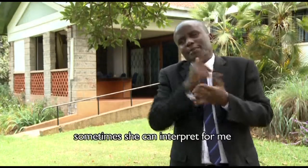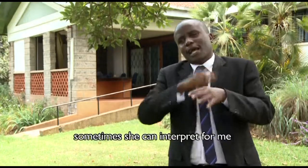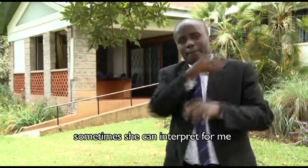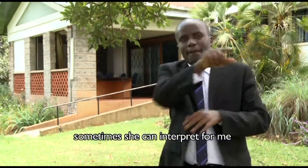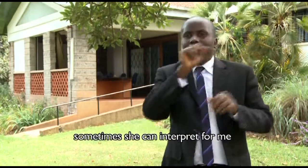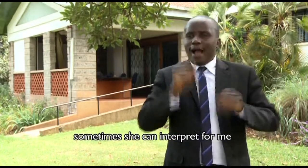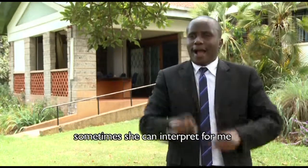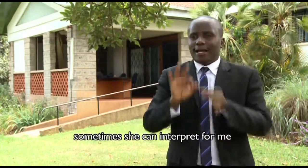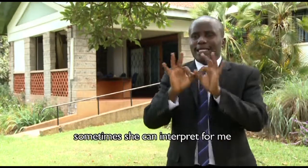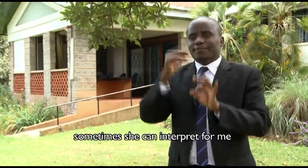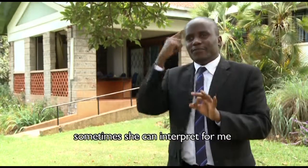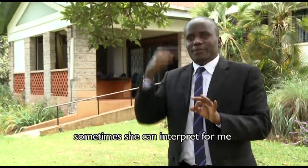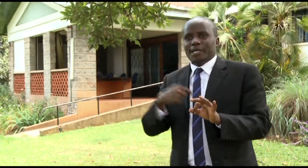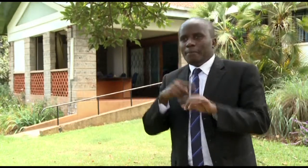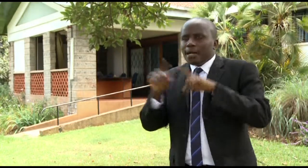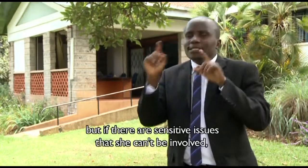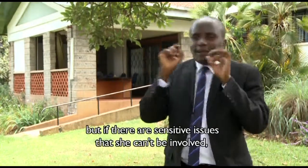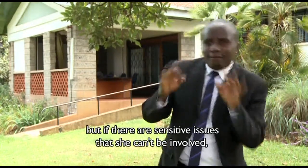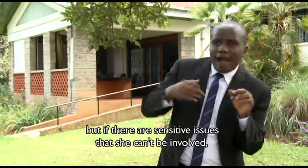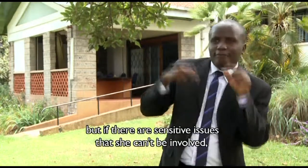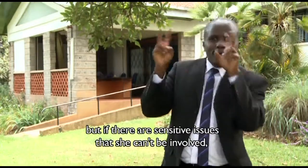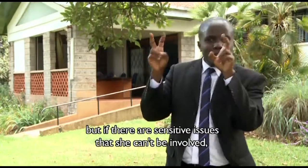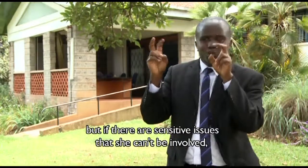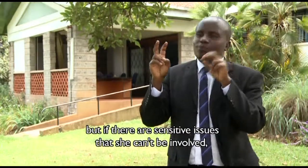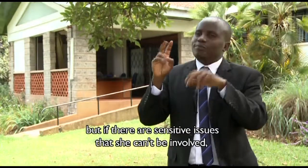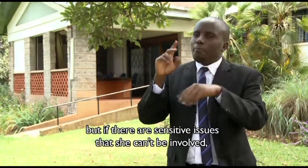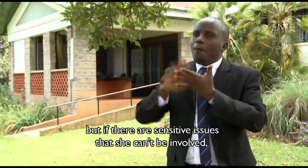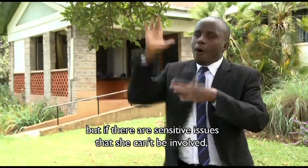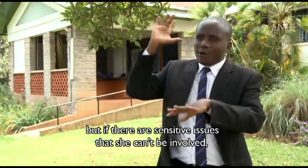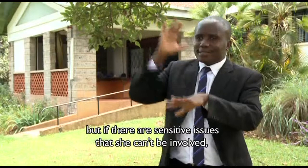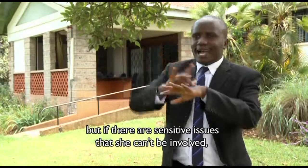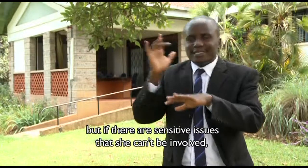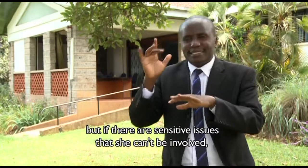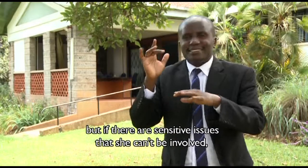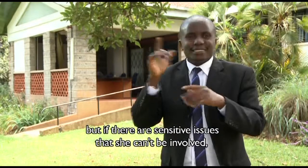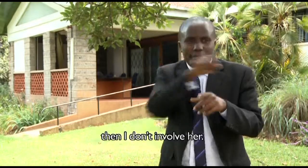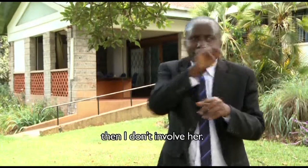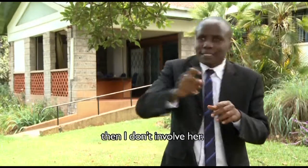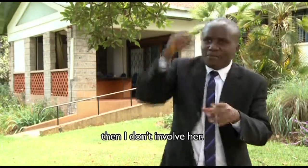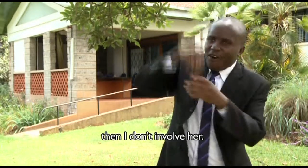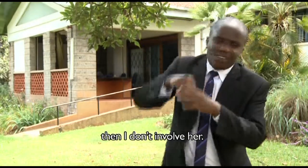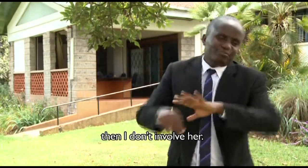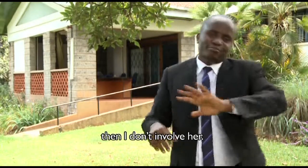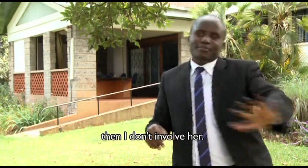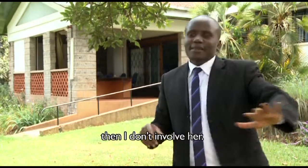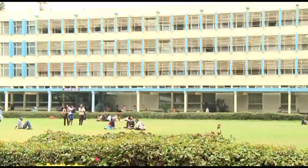sometimes she can interpret for me, but if there are sensitive issues that she can't be involved, then I don't involve her.